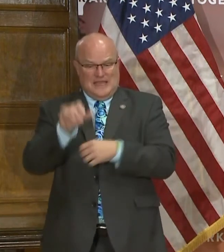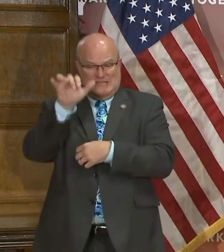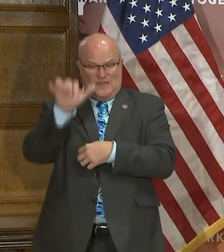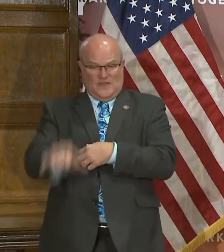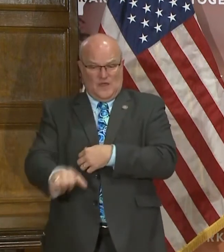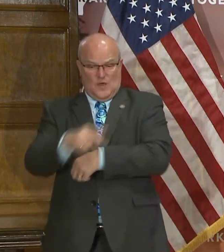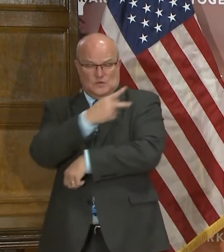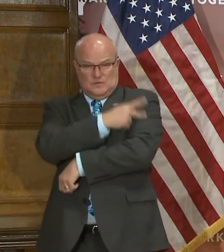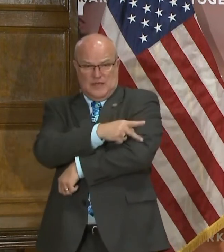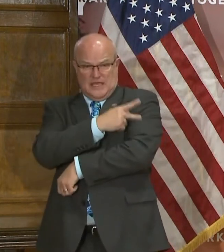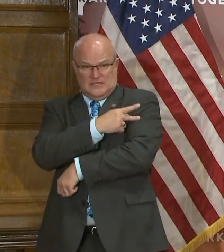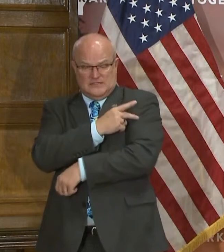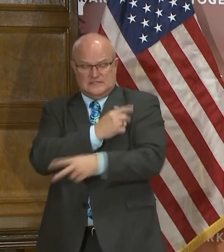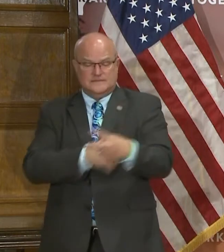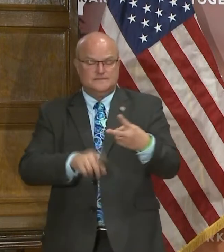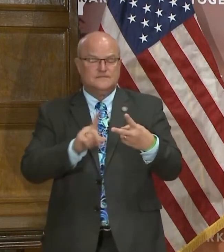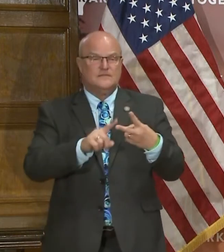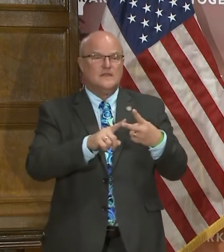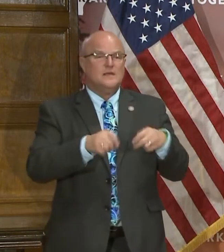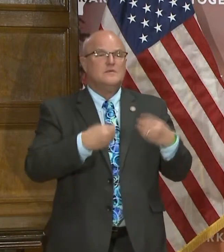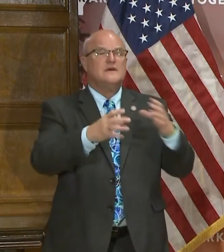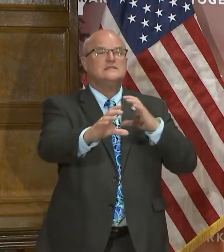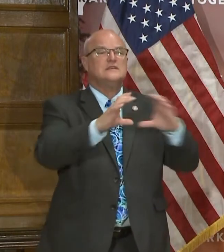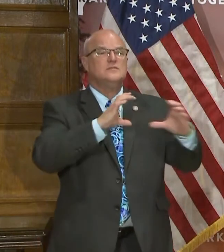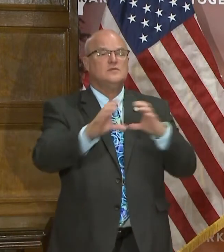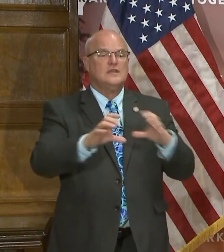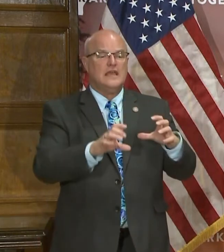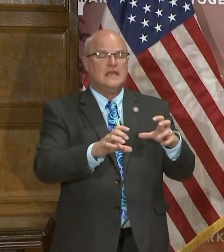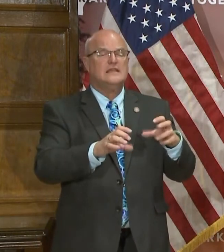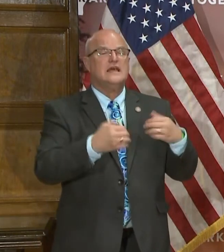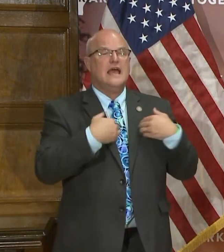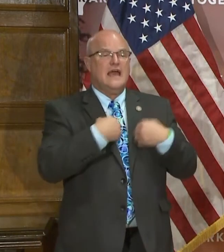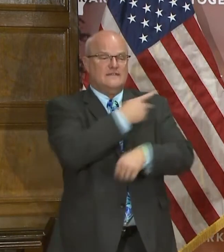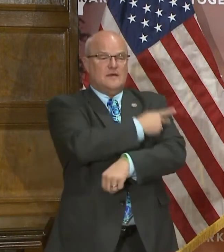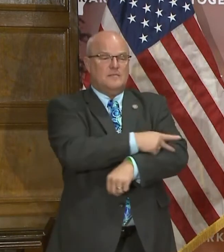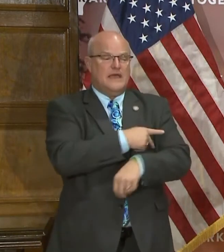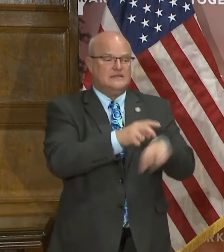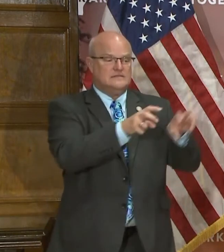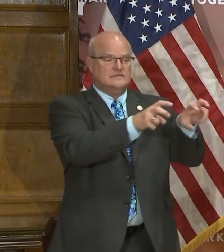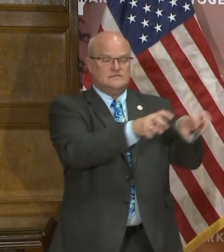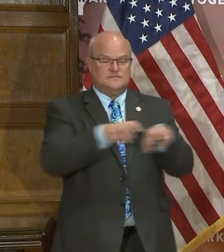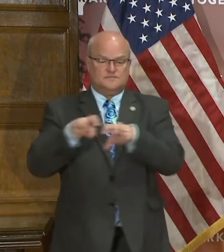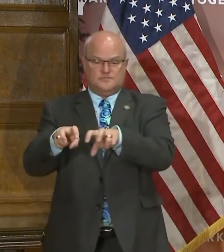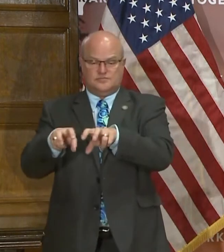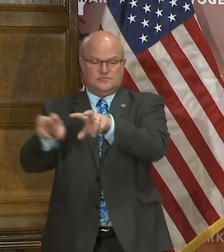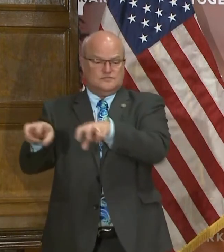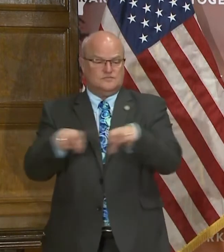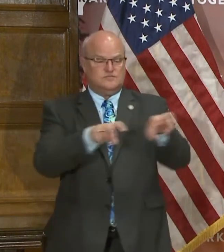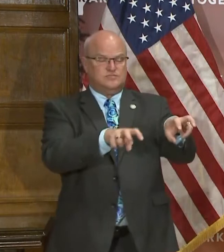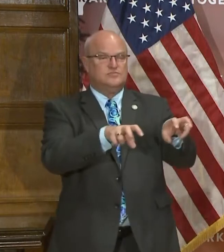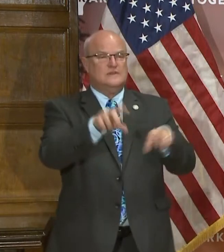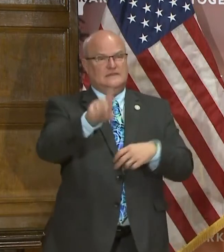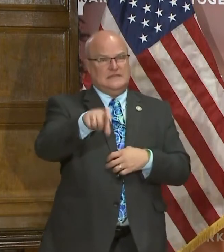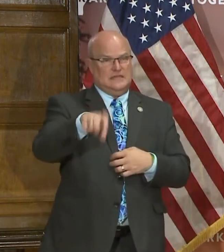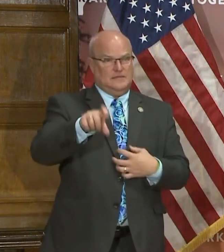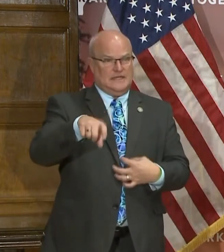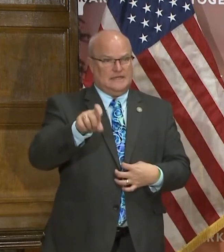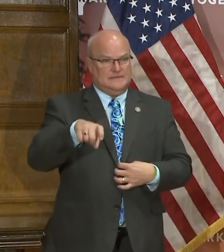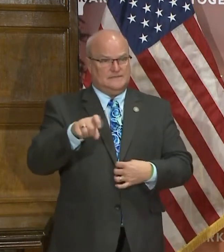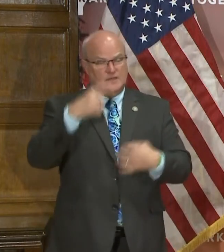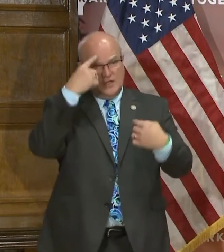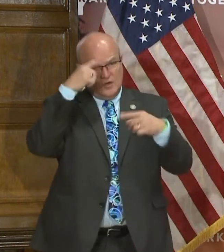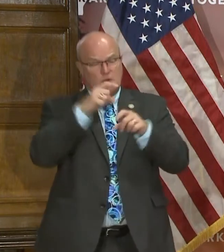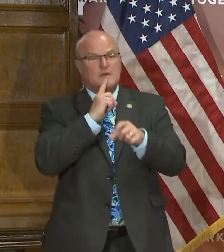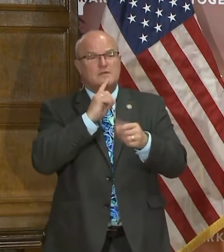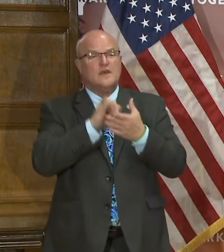patients? And it provides communication to transfer patients from one facility to another in